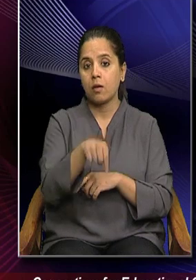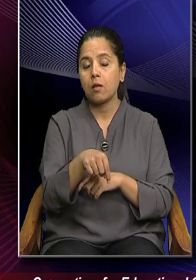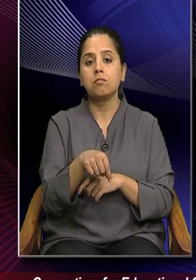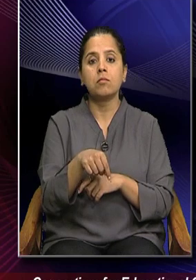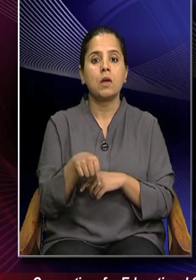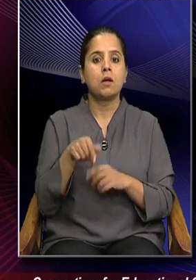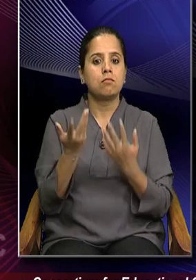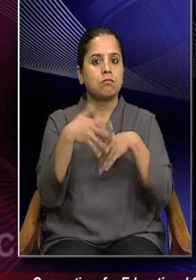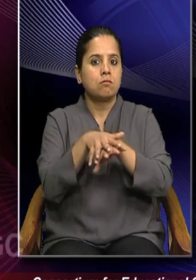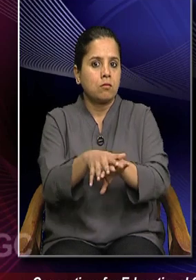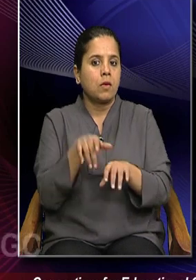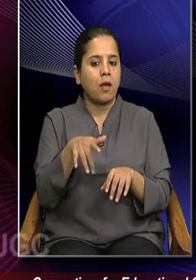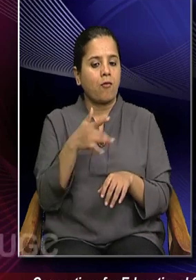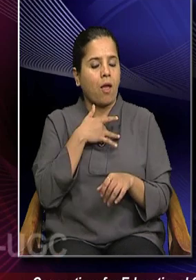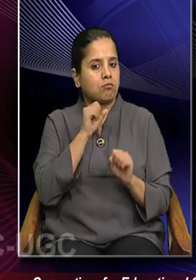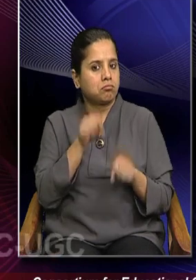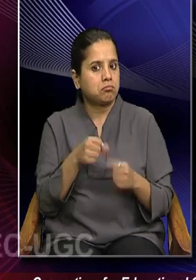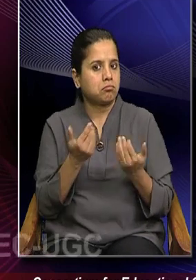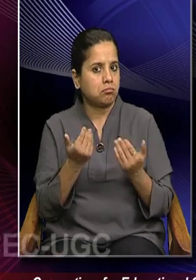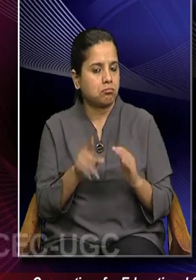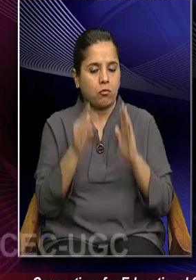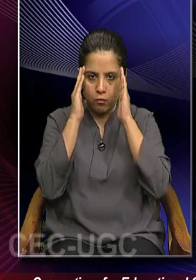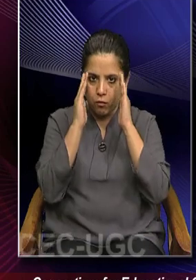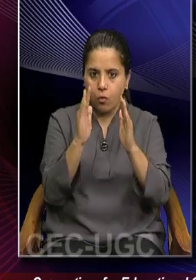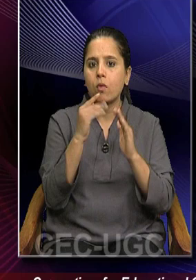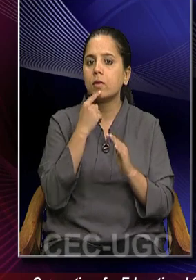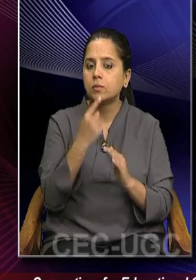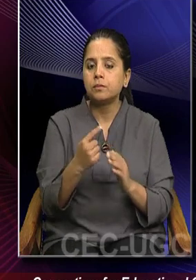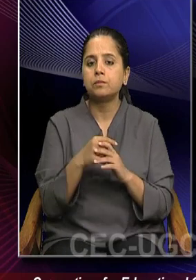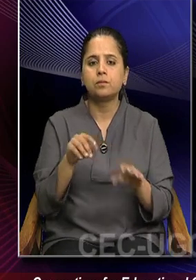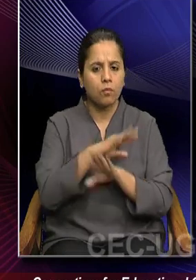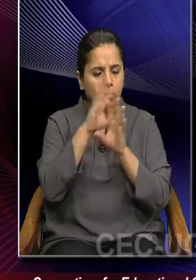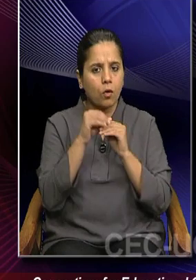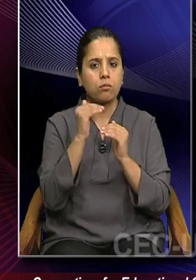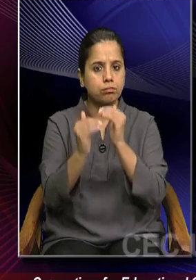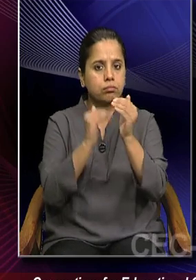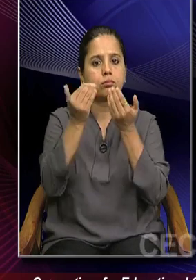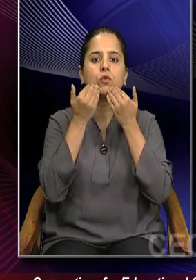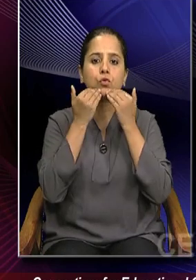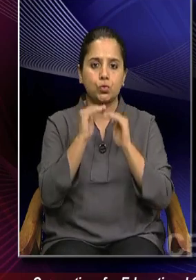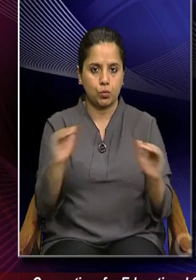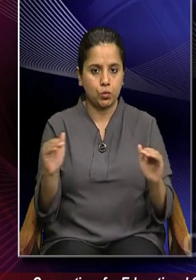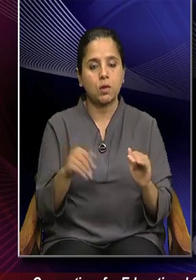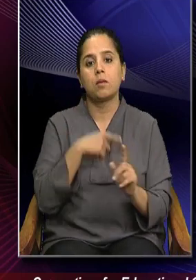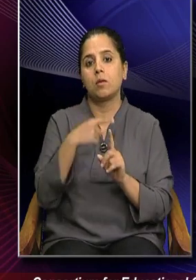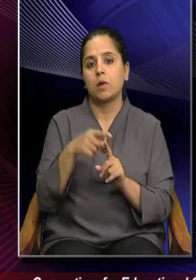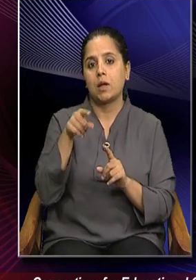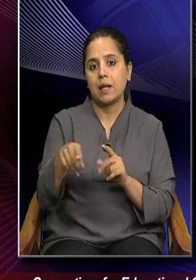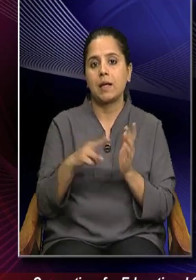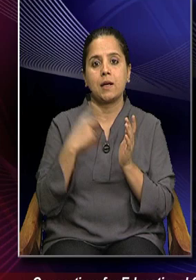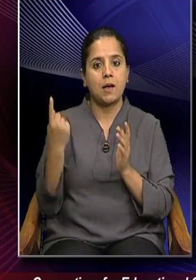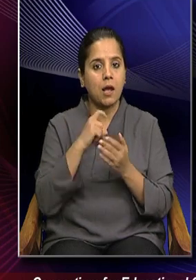very inclusive in nature and focusing on overall growth of the students as the